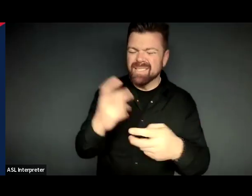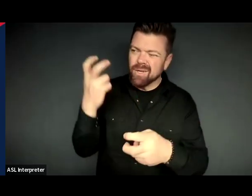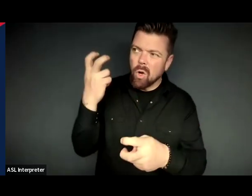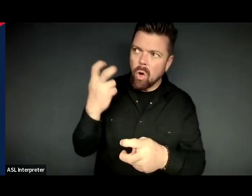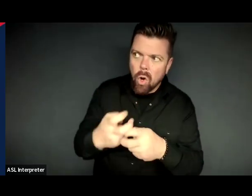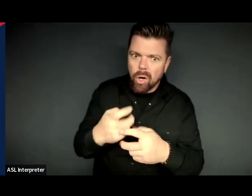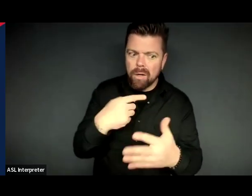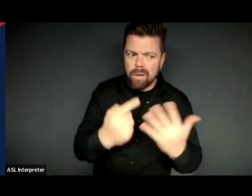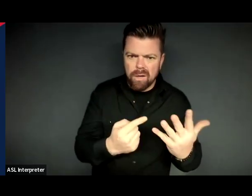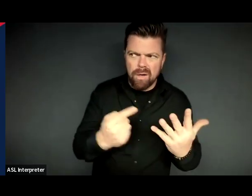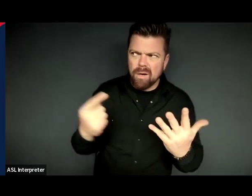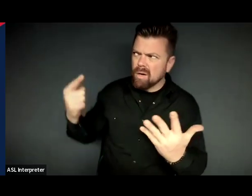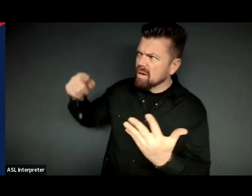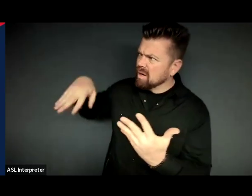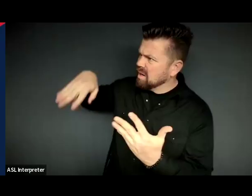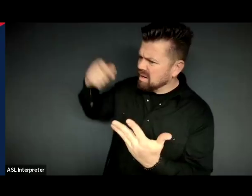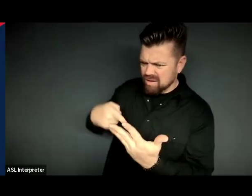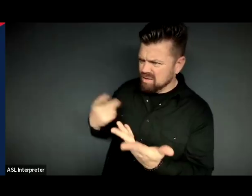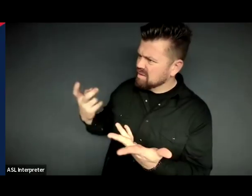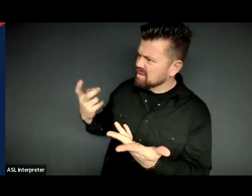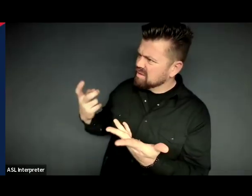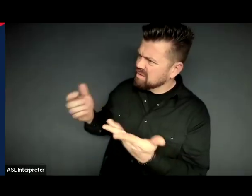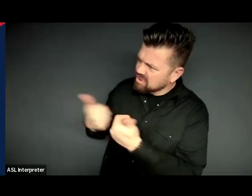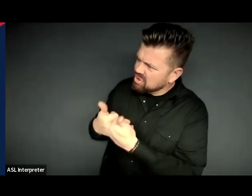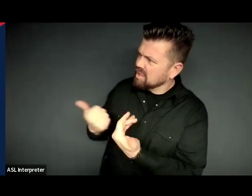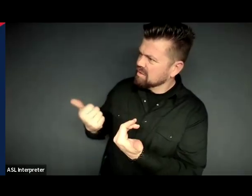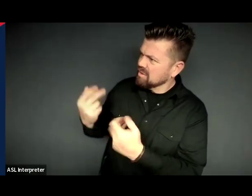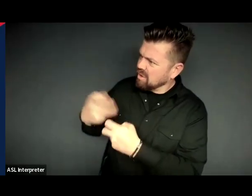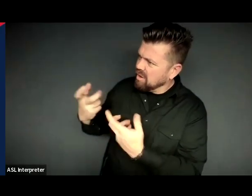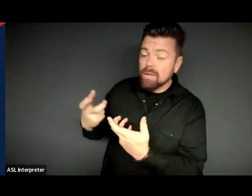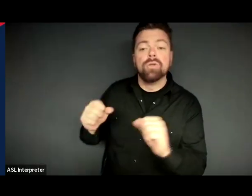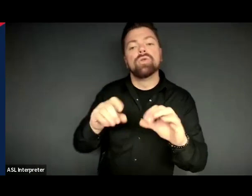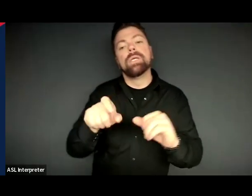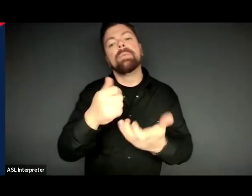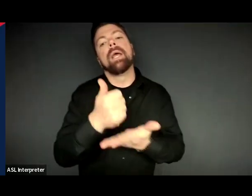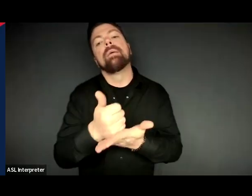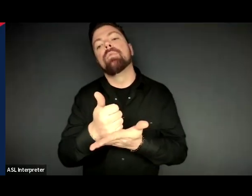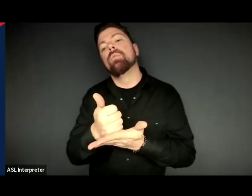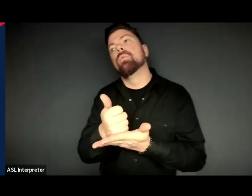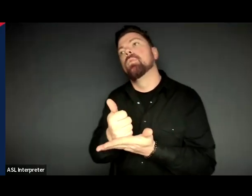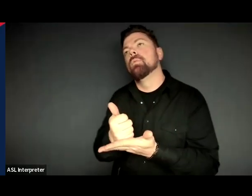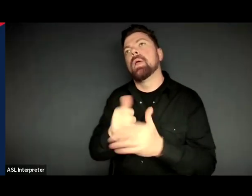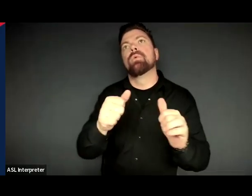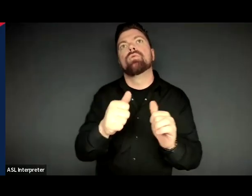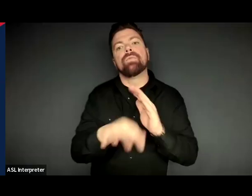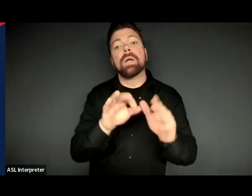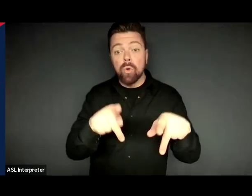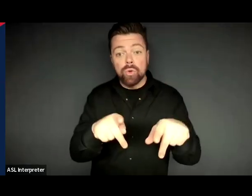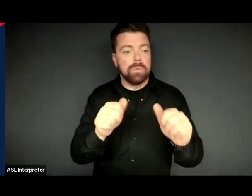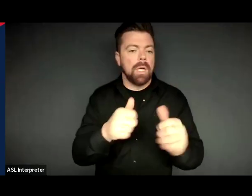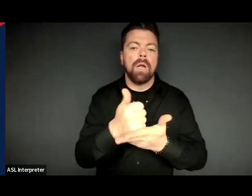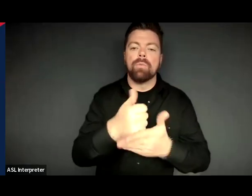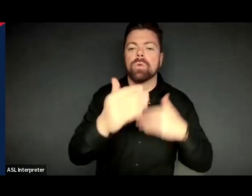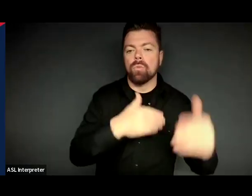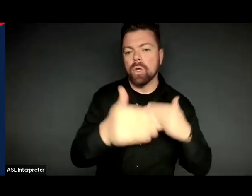to do these things. So you really need to talk to somebody who's able to help you help you walk through this process.